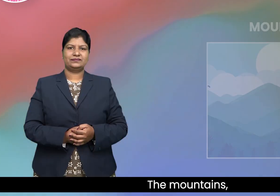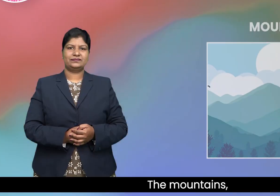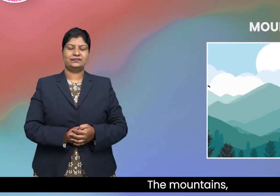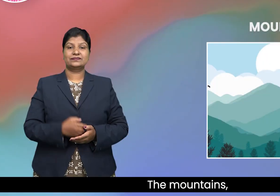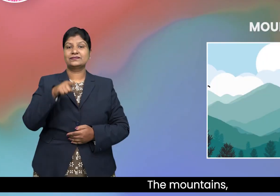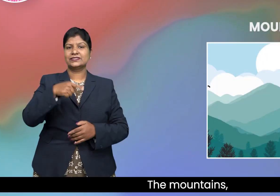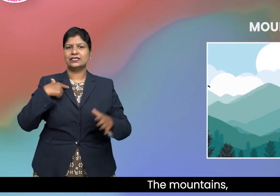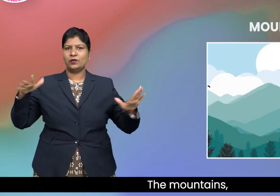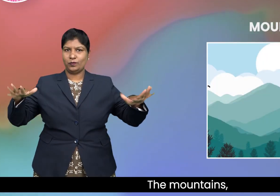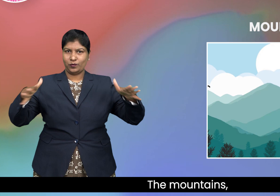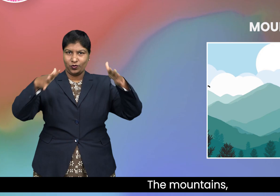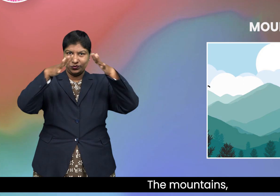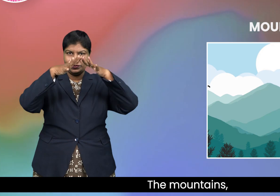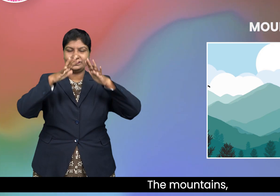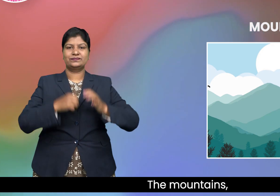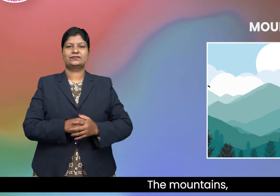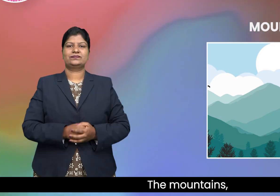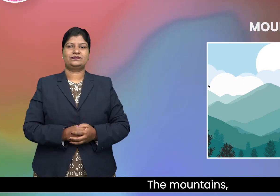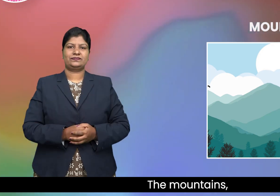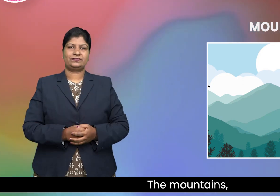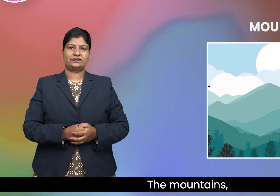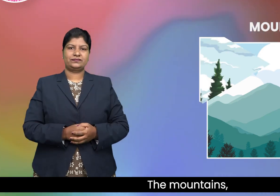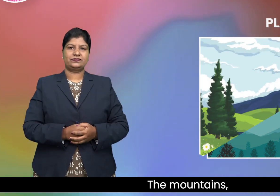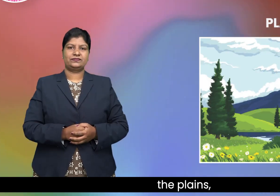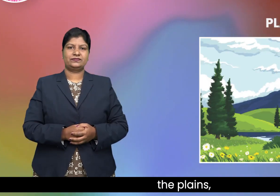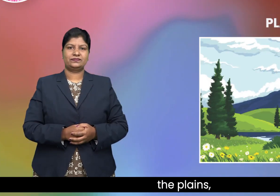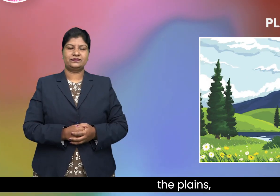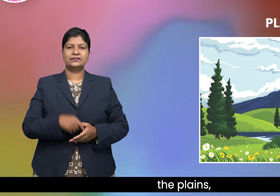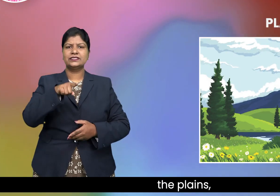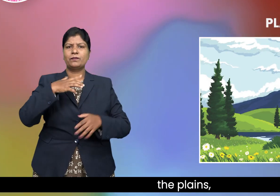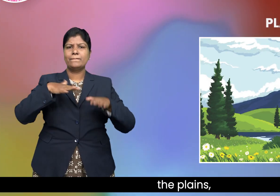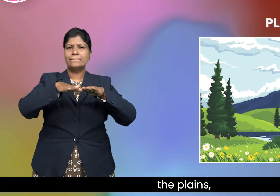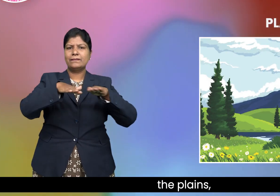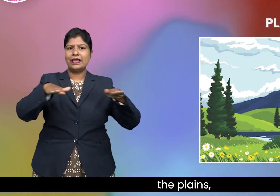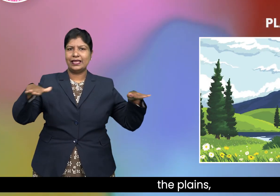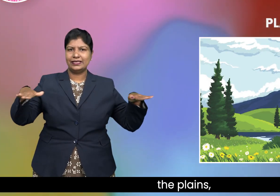The mountains, the plains,